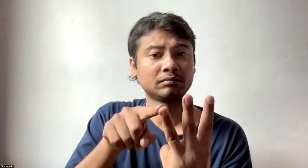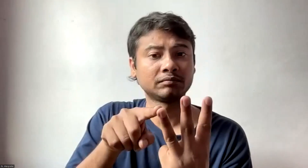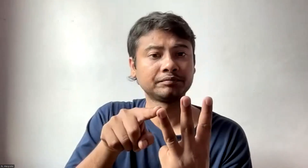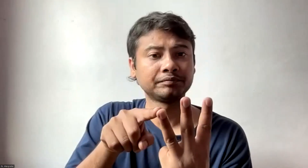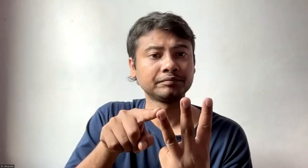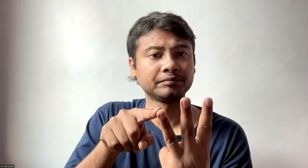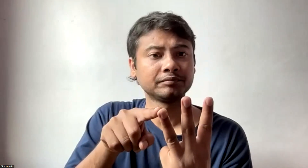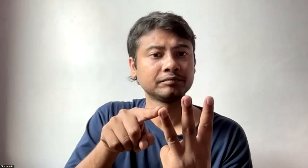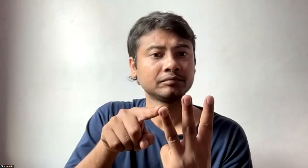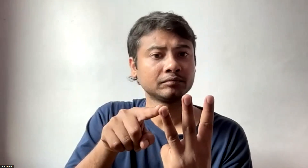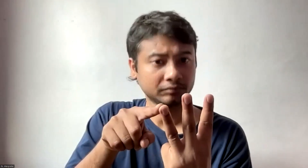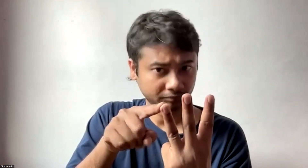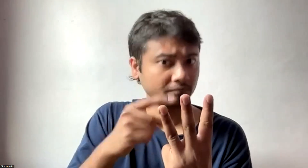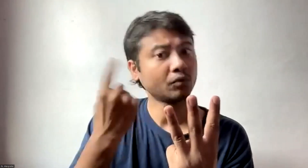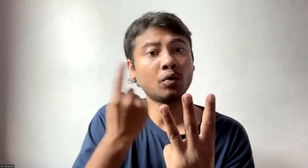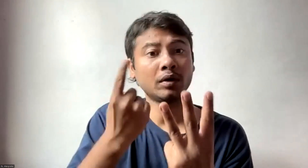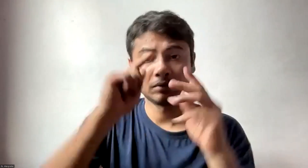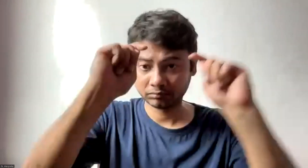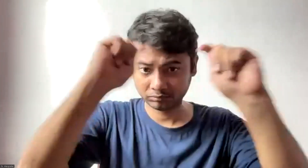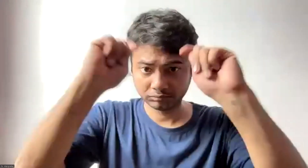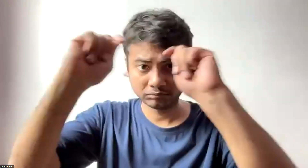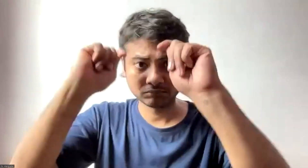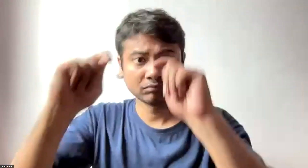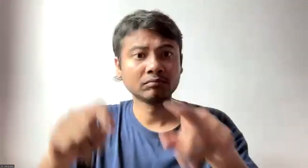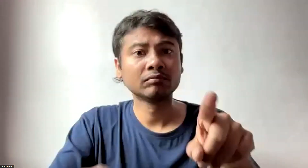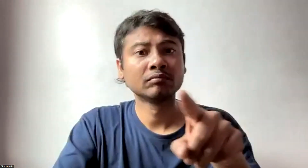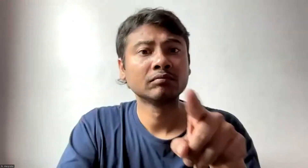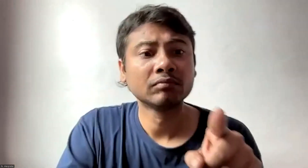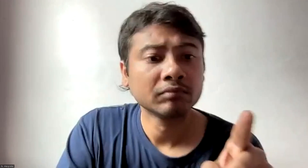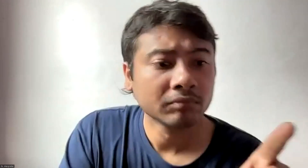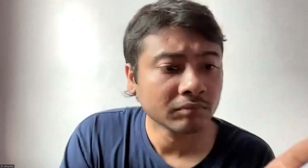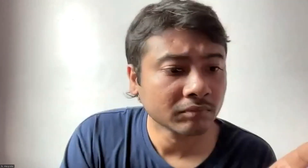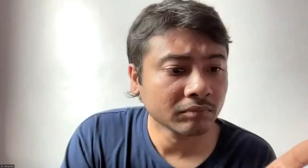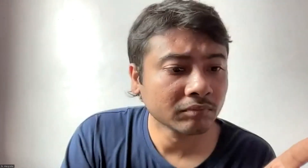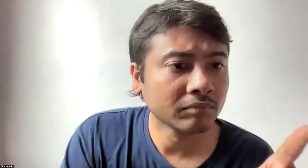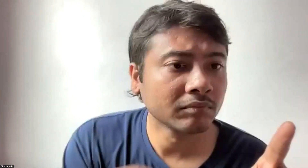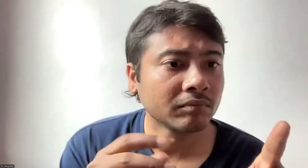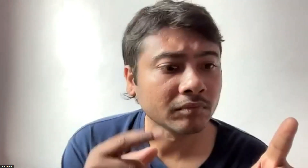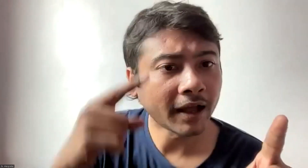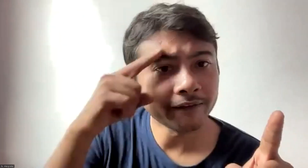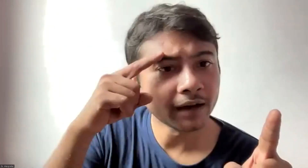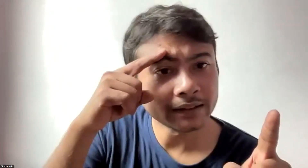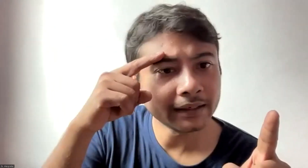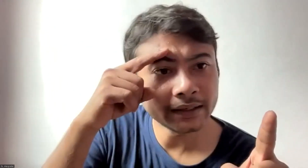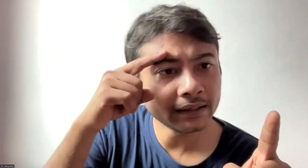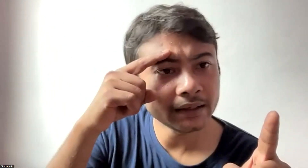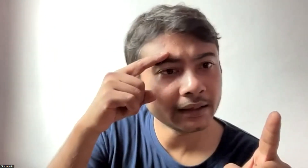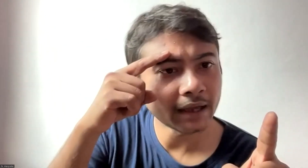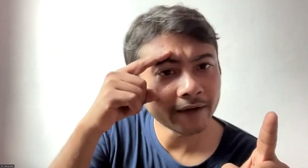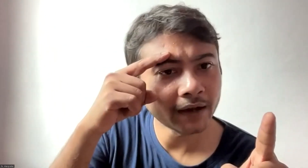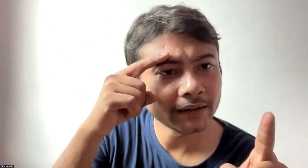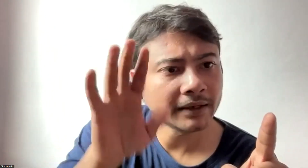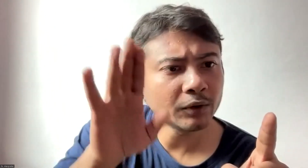session. Who all is raised his hand, Saurav? I cannot see. I don't want to switch this view Have from speaker.